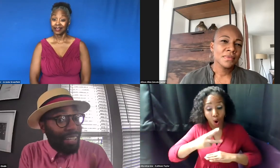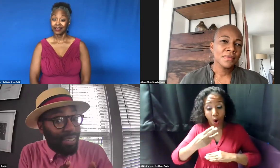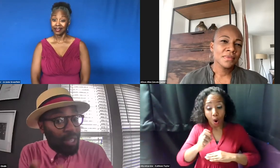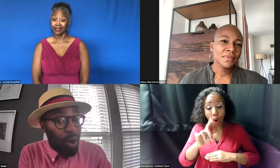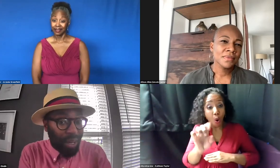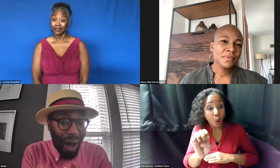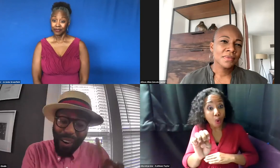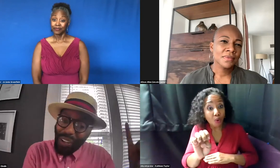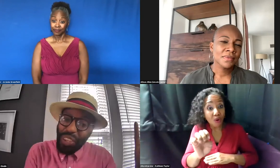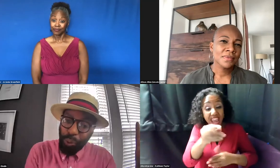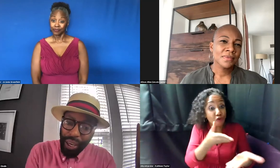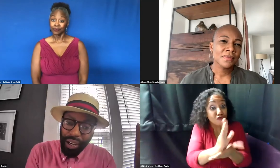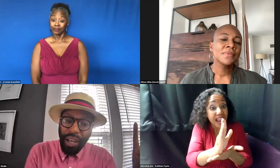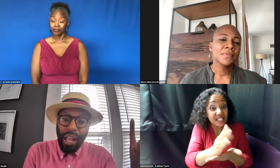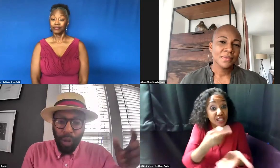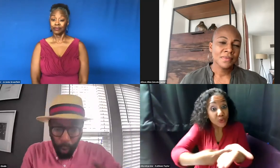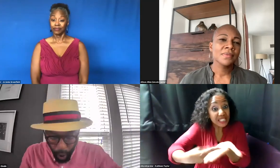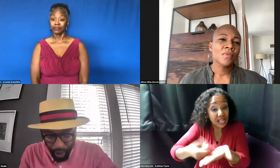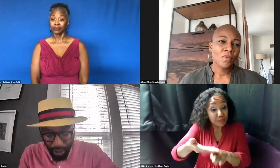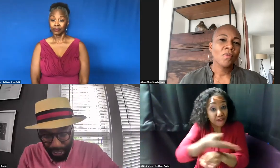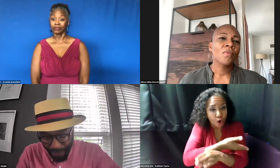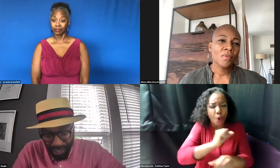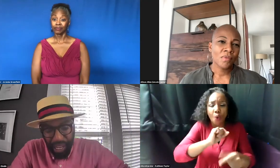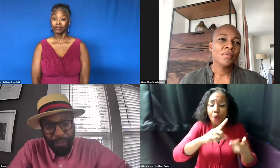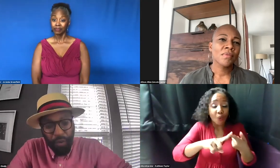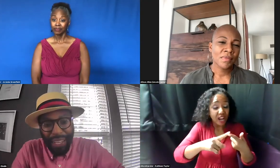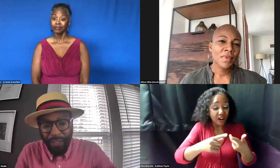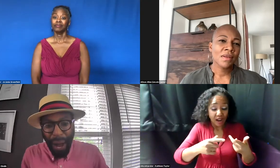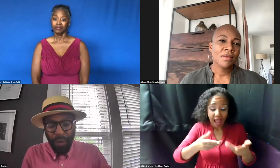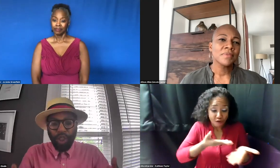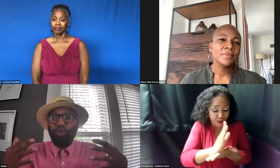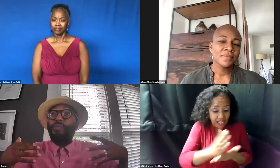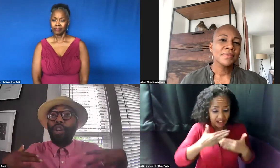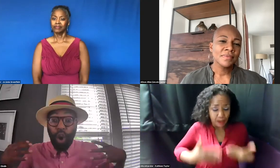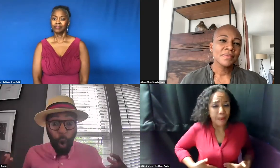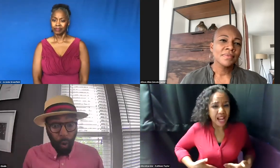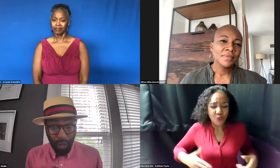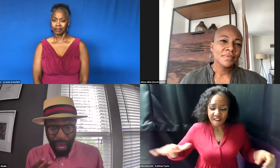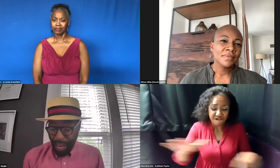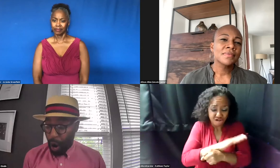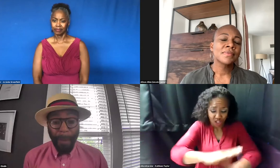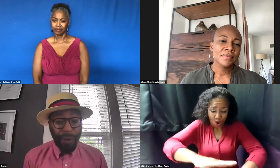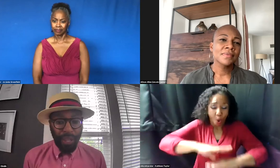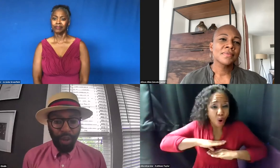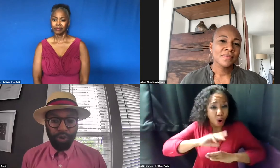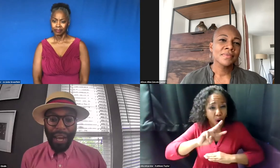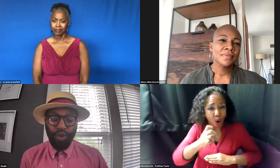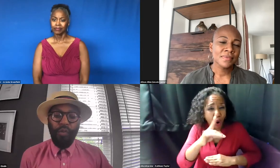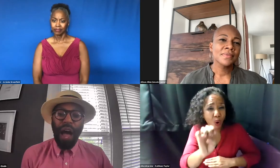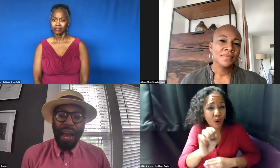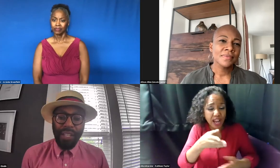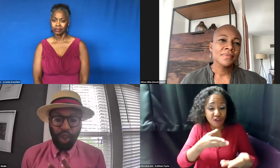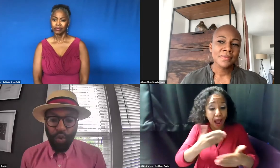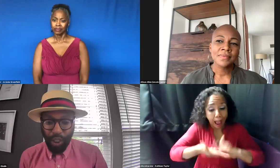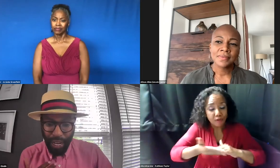the rights that we talked about earlier this week, where you're working on giving yourself the rights of the body, once you are fully whole and you're operating within those rights,